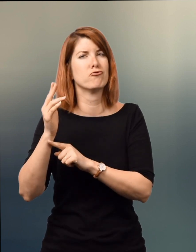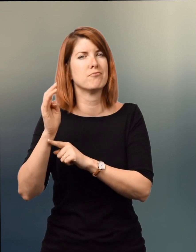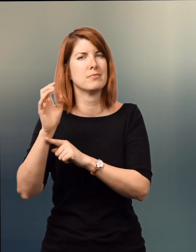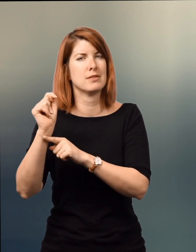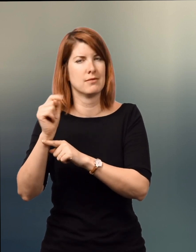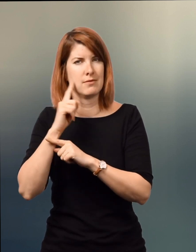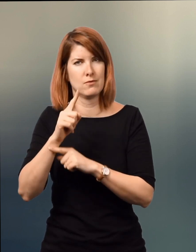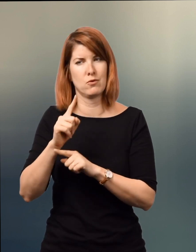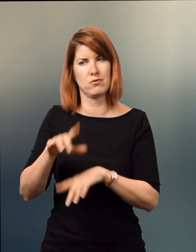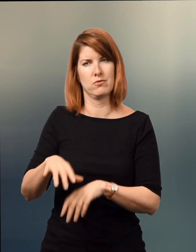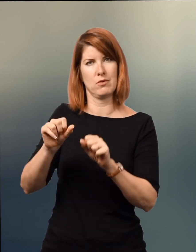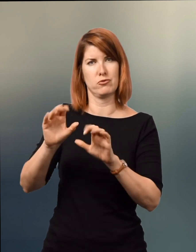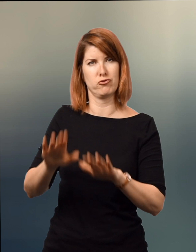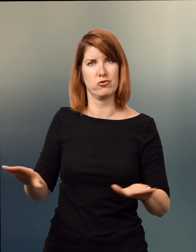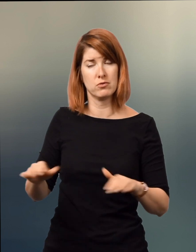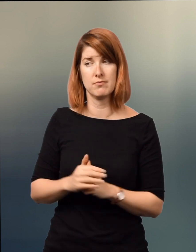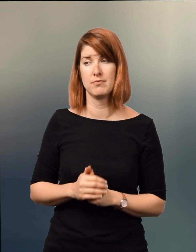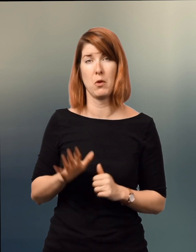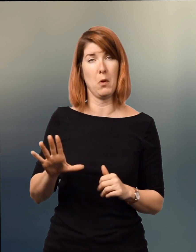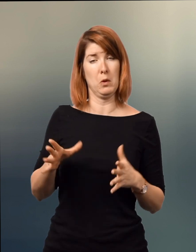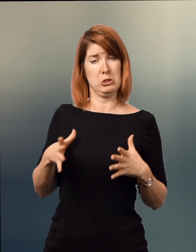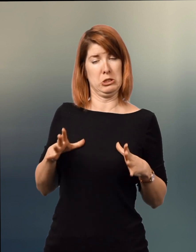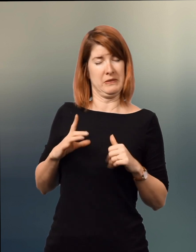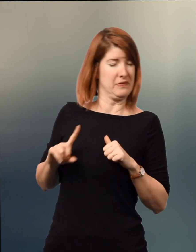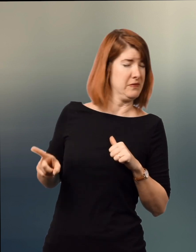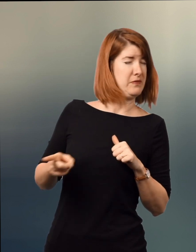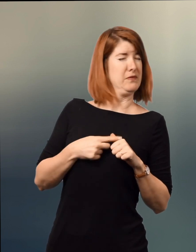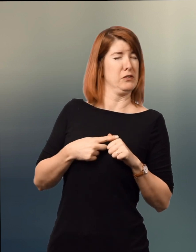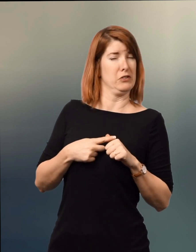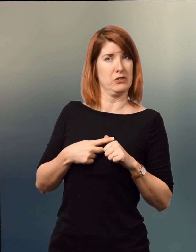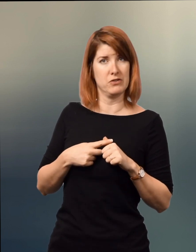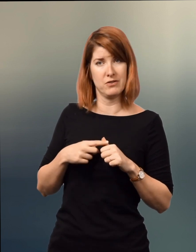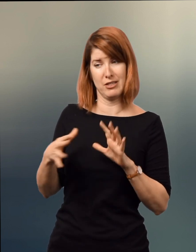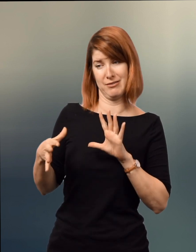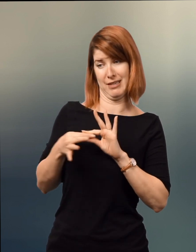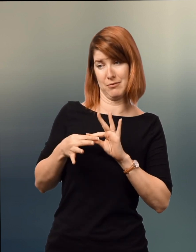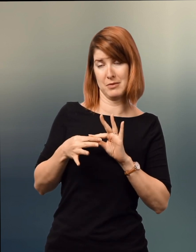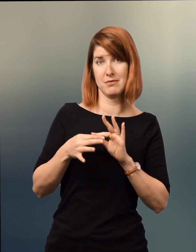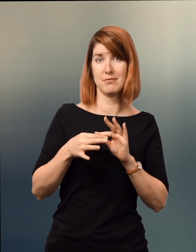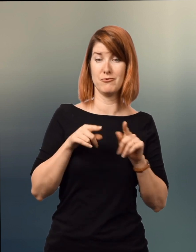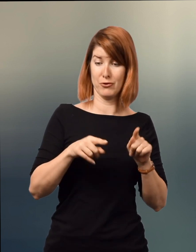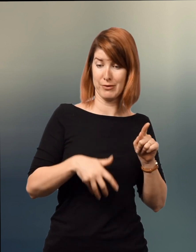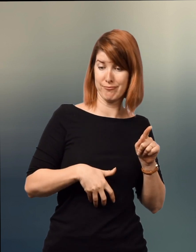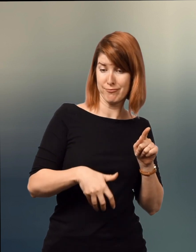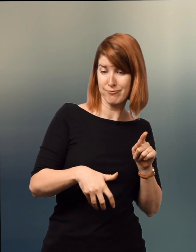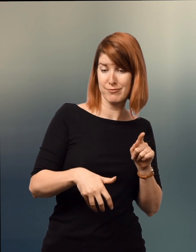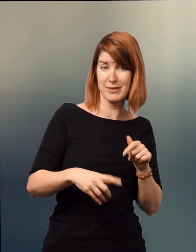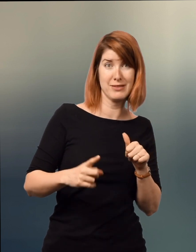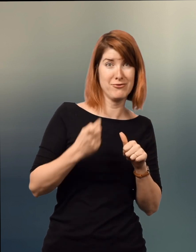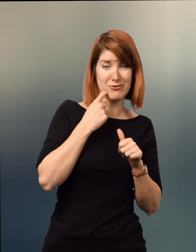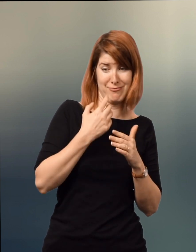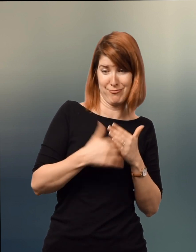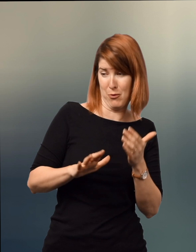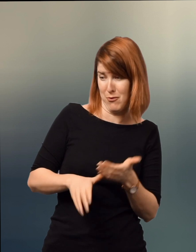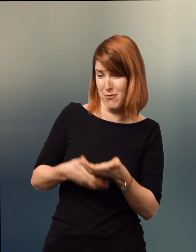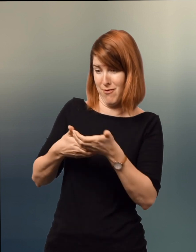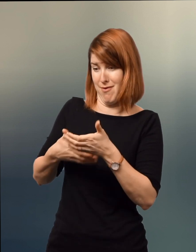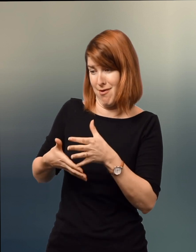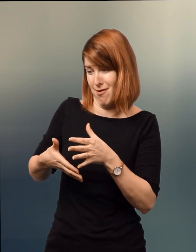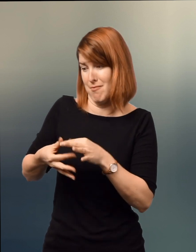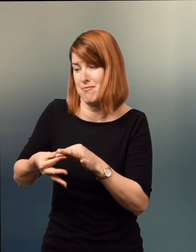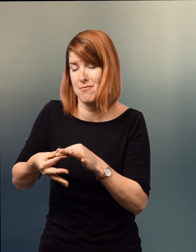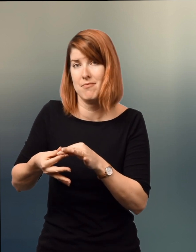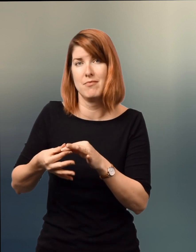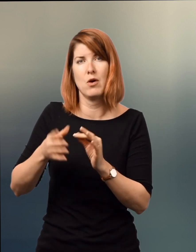needs around attachment. The early attachments a child forms, especially before birth, through the first years of